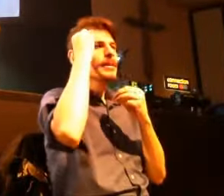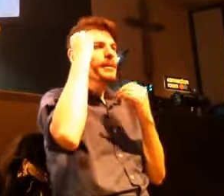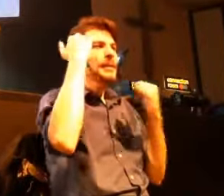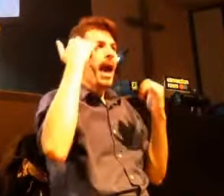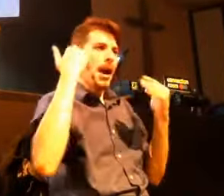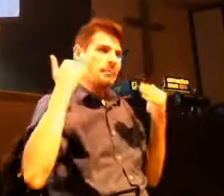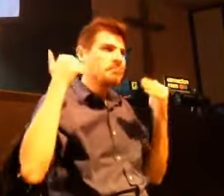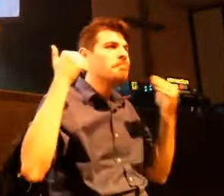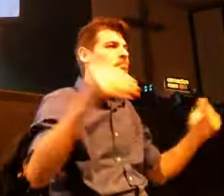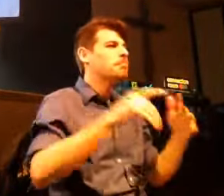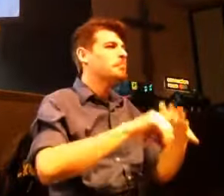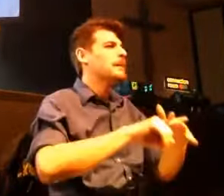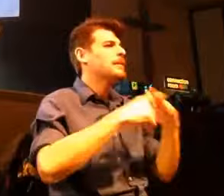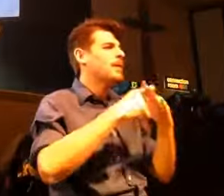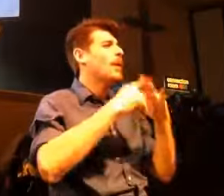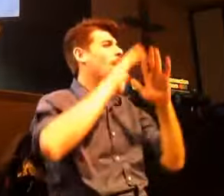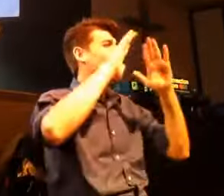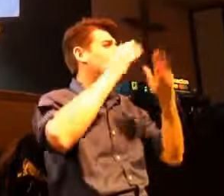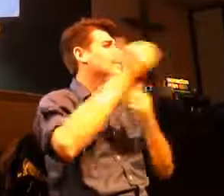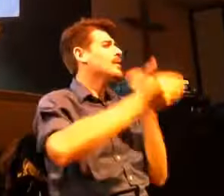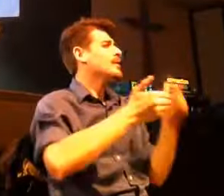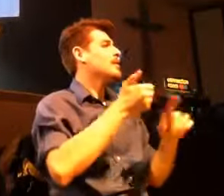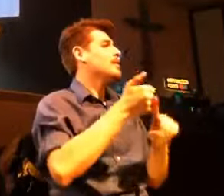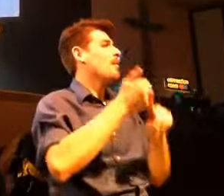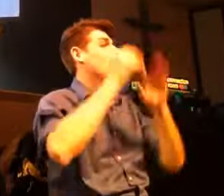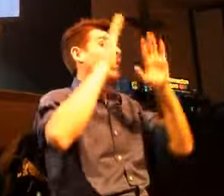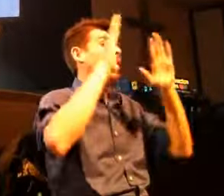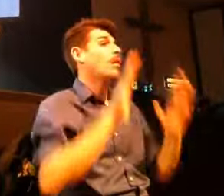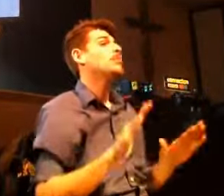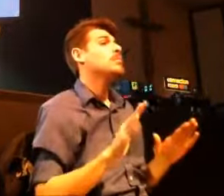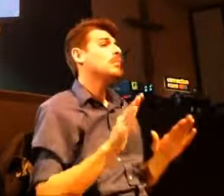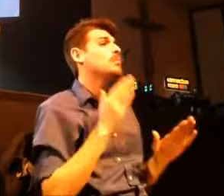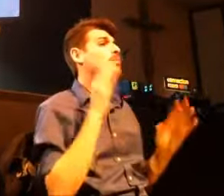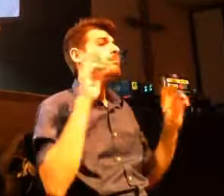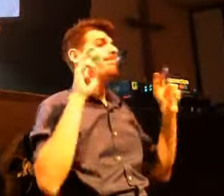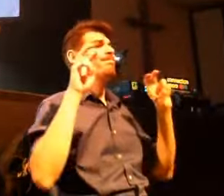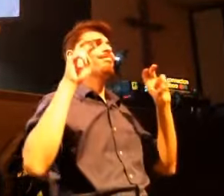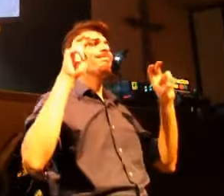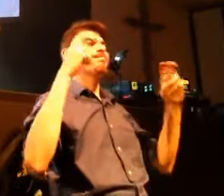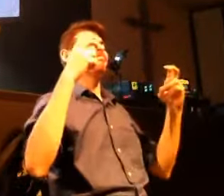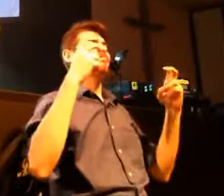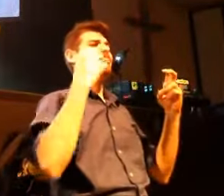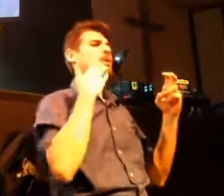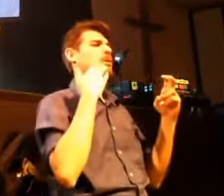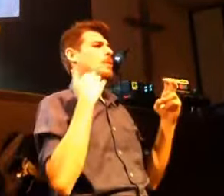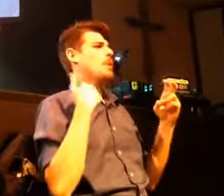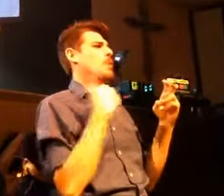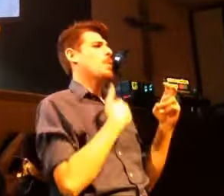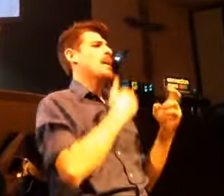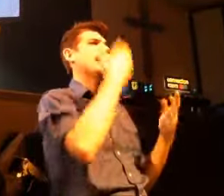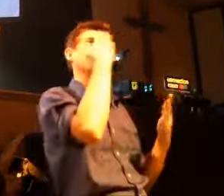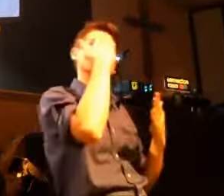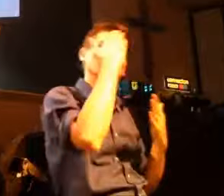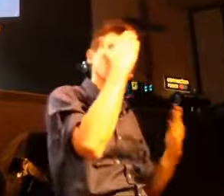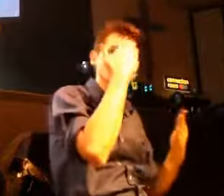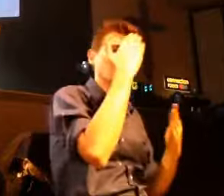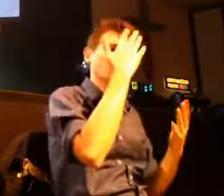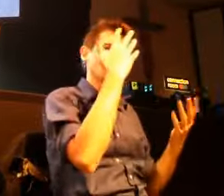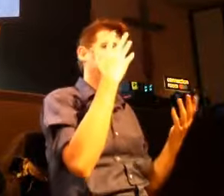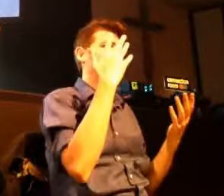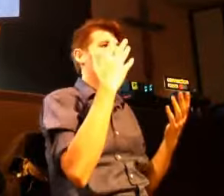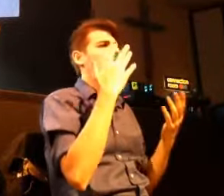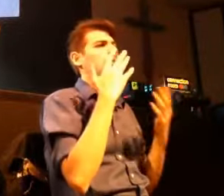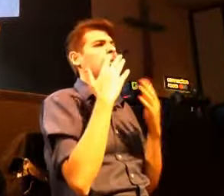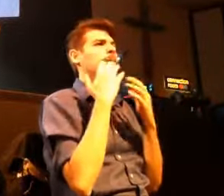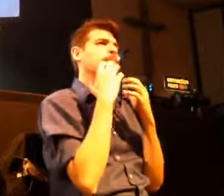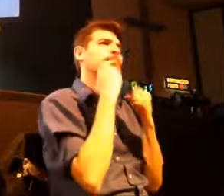the idea of the fact, God, we know that God embraces and handles and loves our obedience and our morals and our kindness and our compassion.